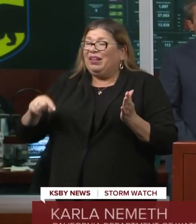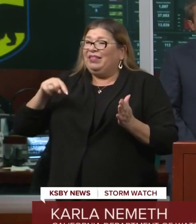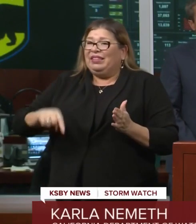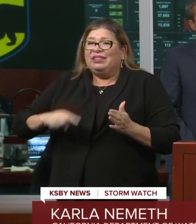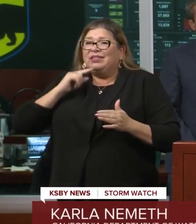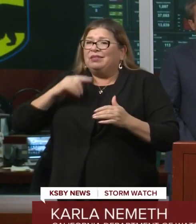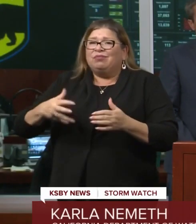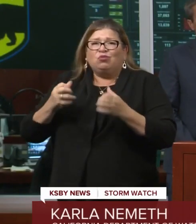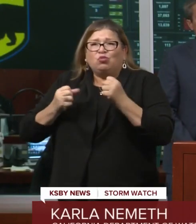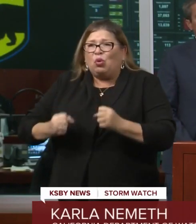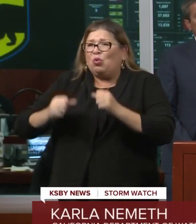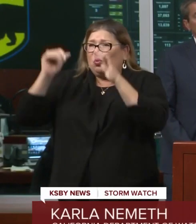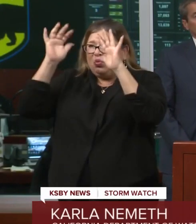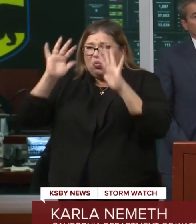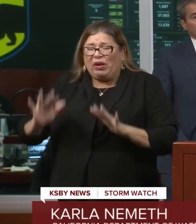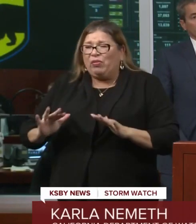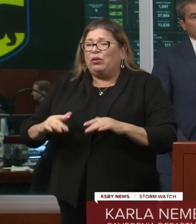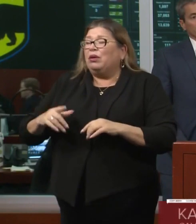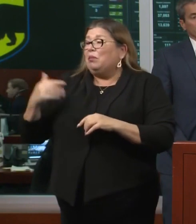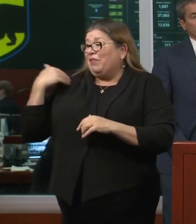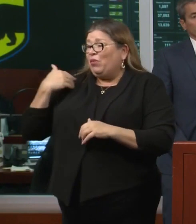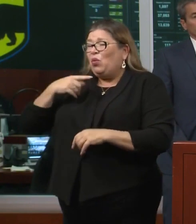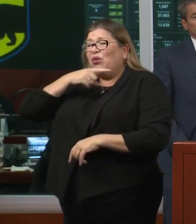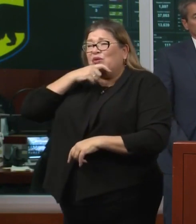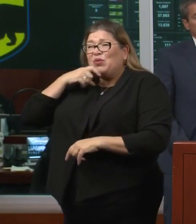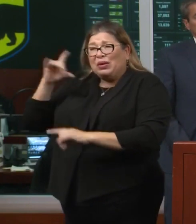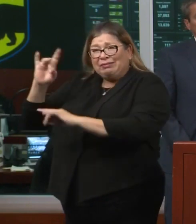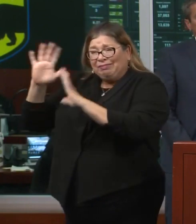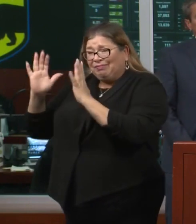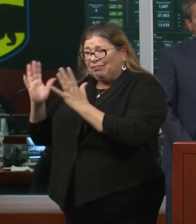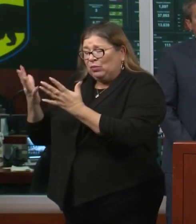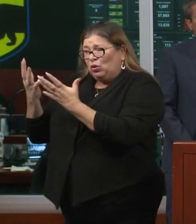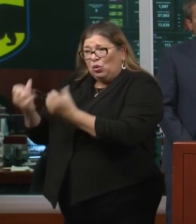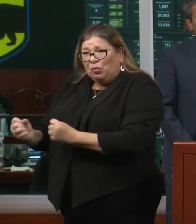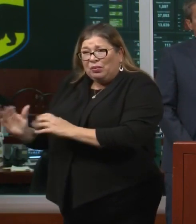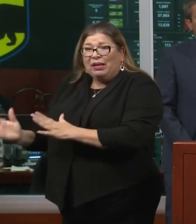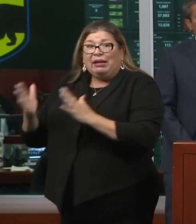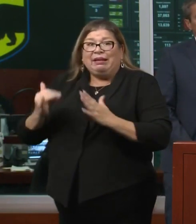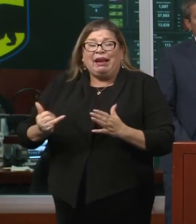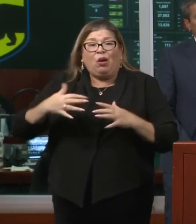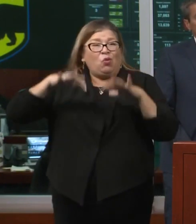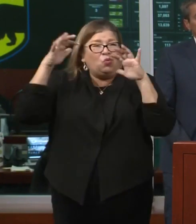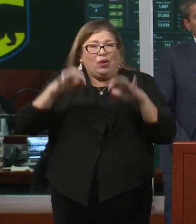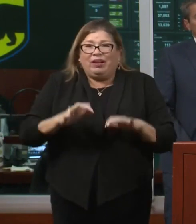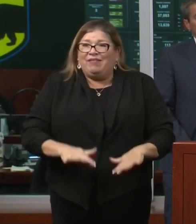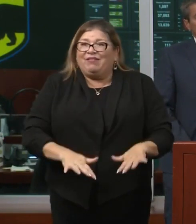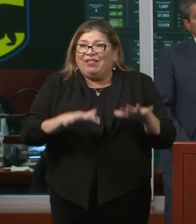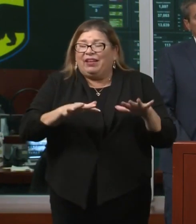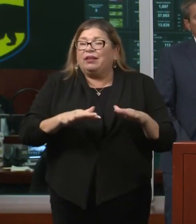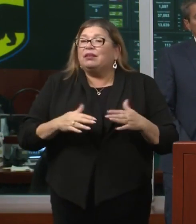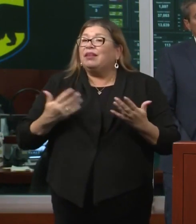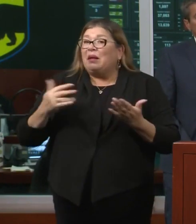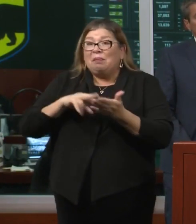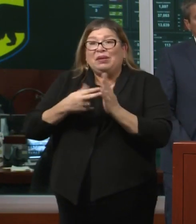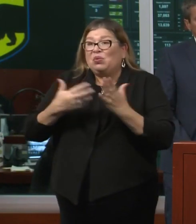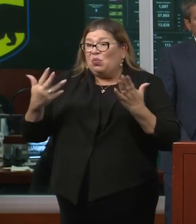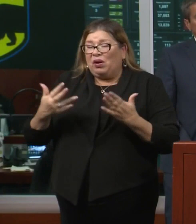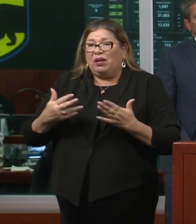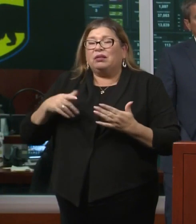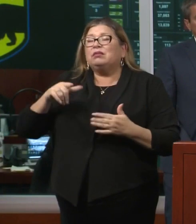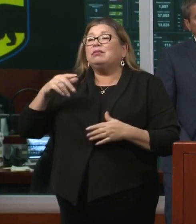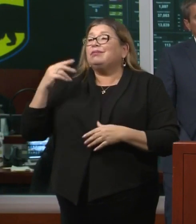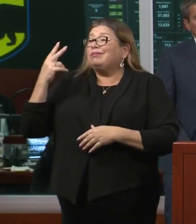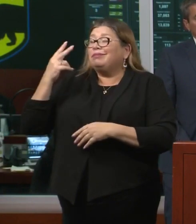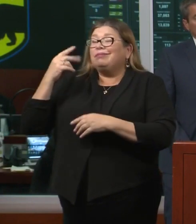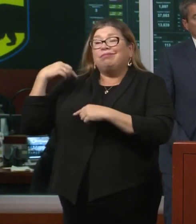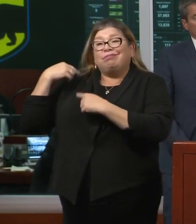and we're moving from extreme drought to extreme flood. What that means is a lot of our trees are stressed after 3 years